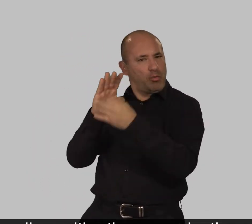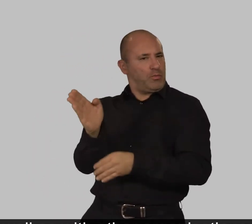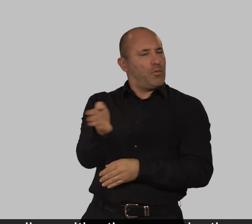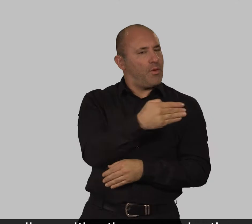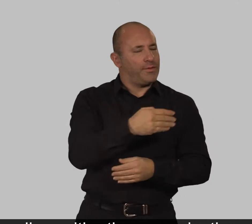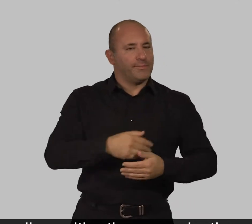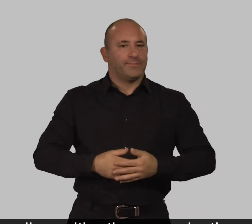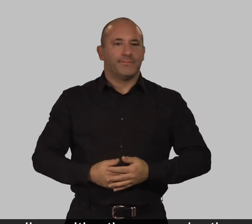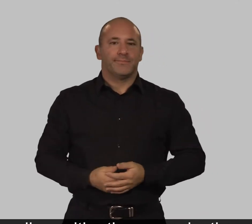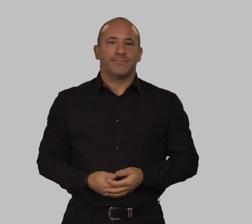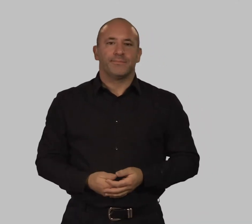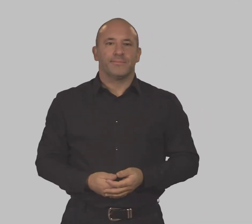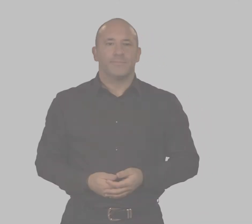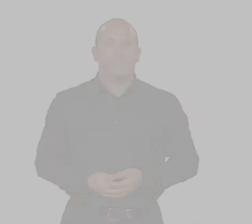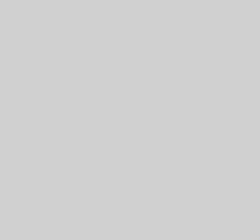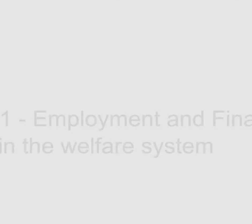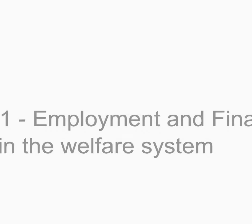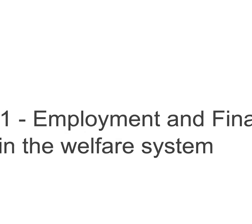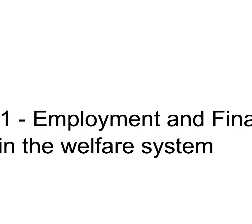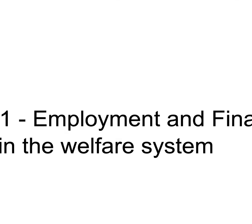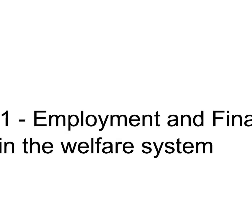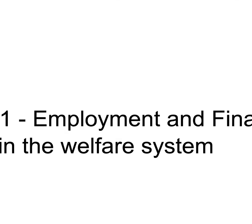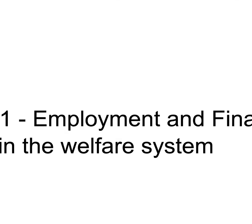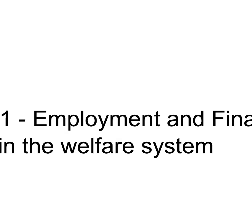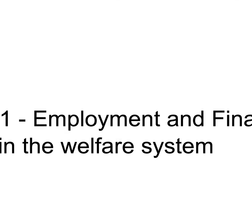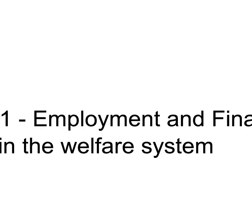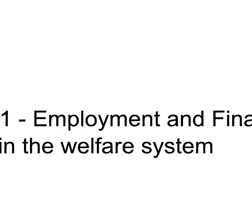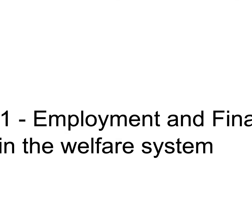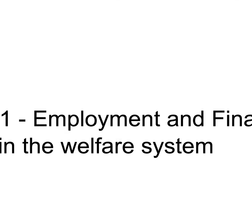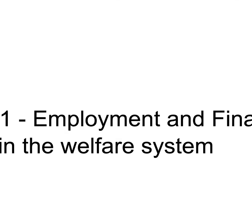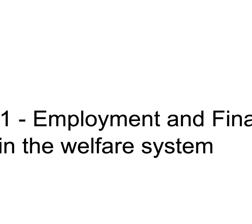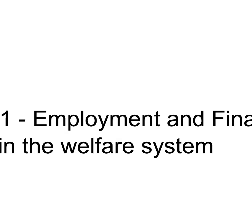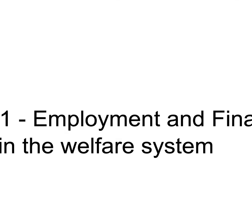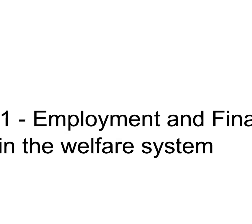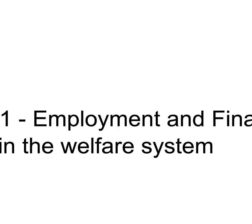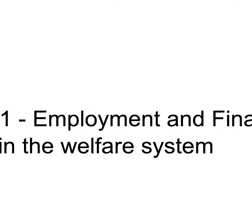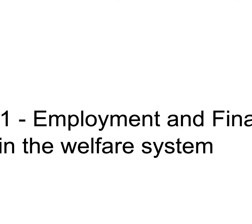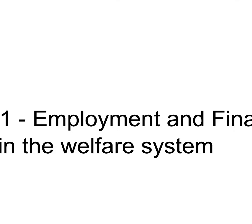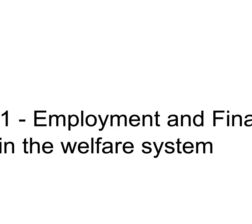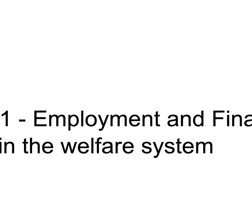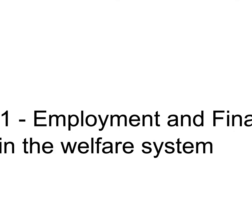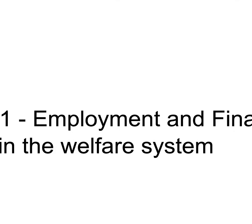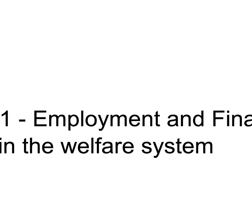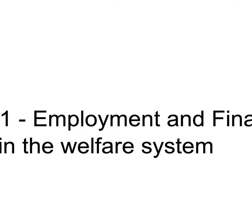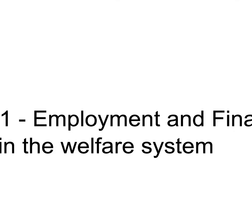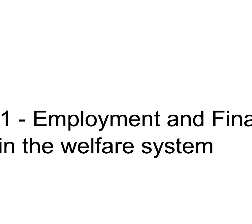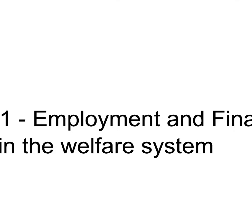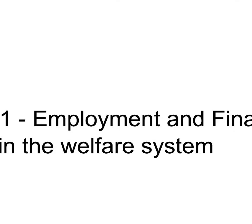other organisations. Chapter 1. Employment and financial support in the